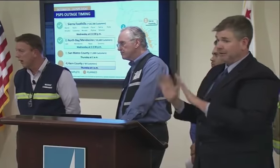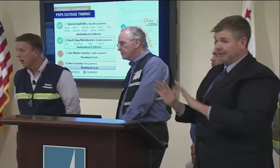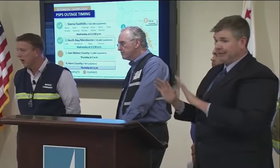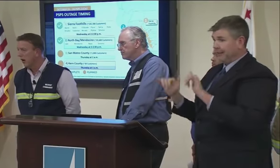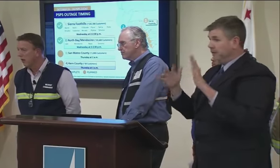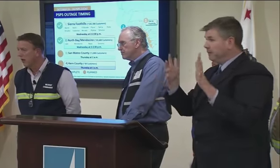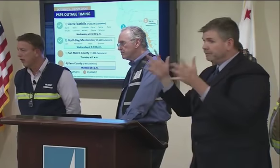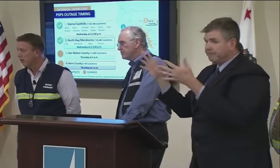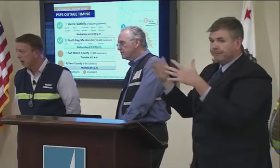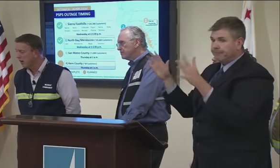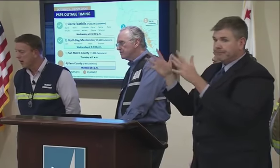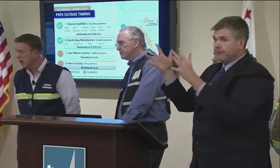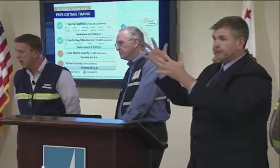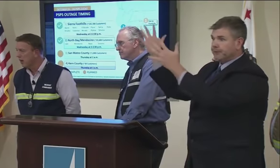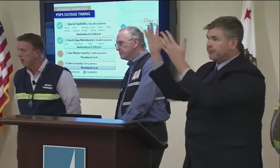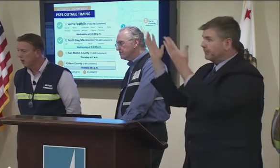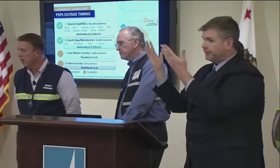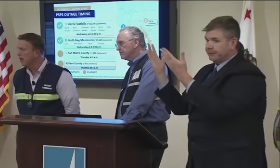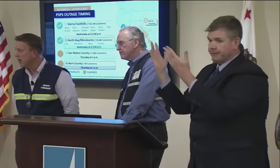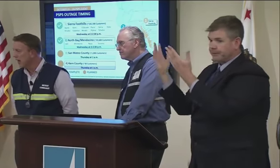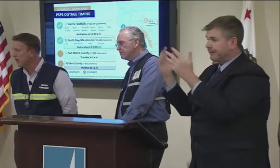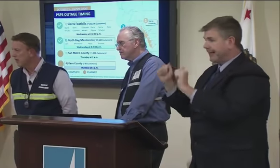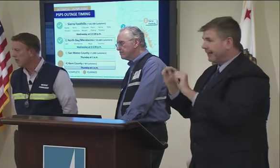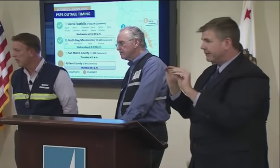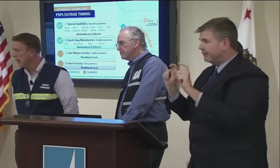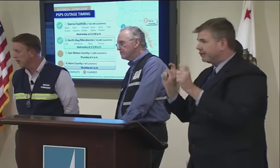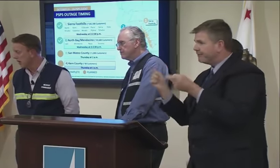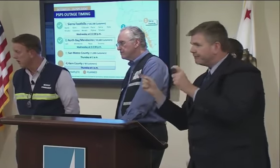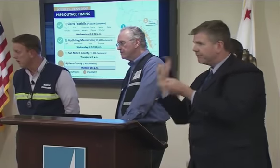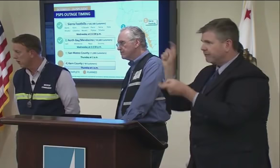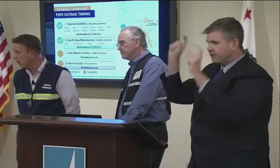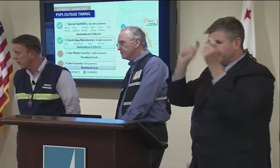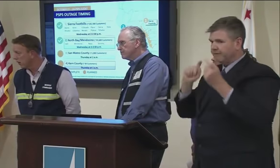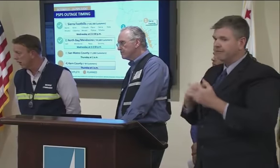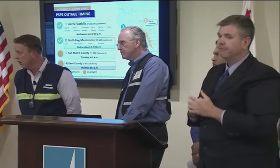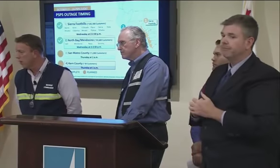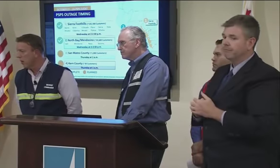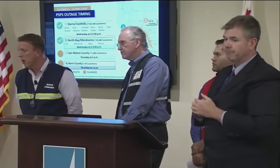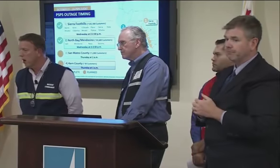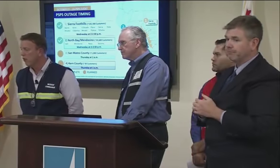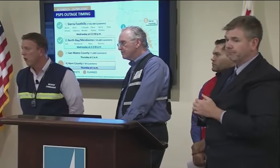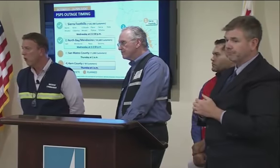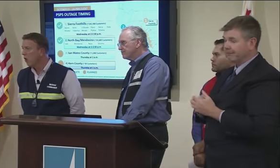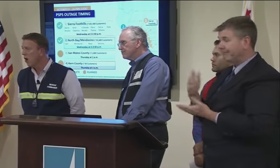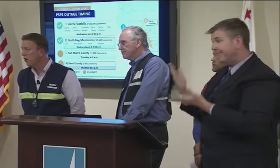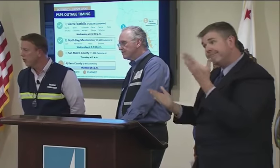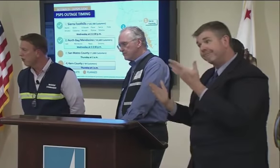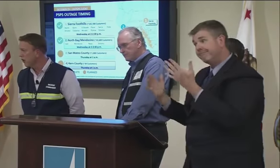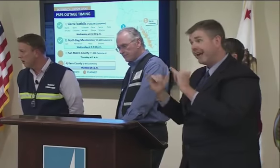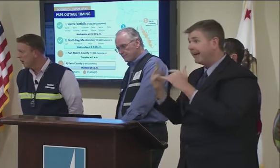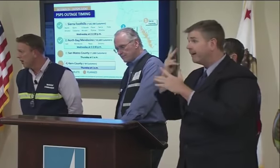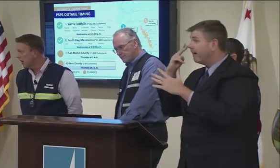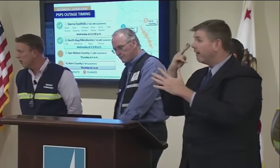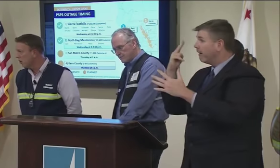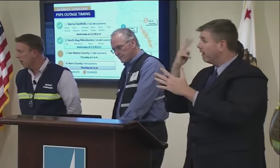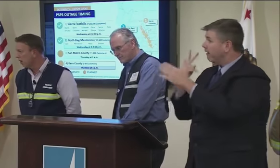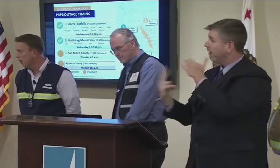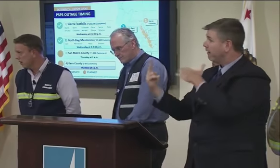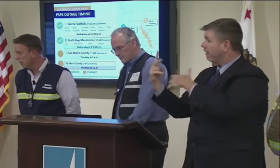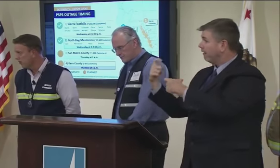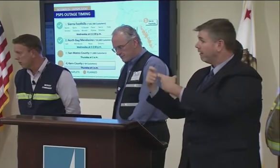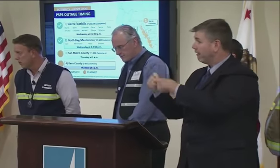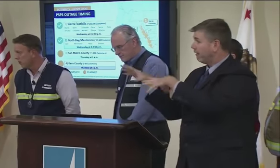county than expected, then we intend to de-energize a little earlier. So what we want to do is communicate to